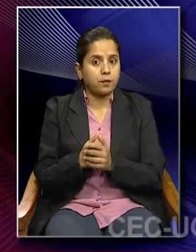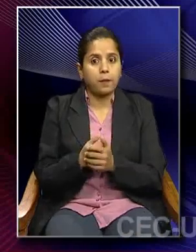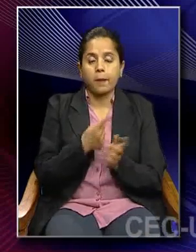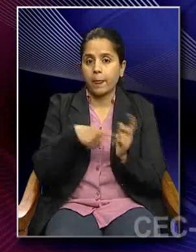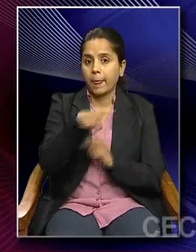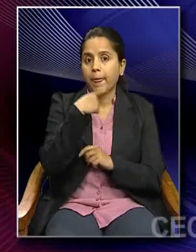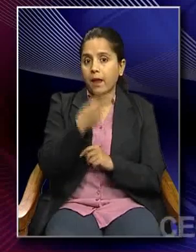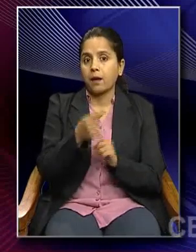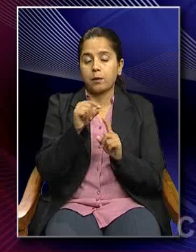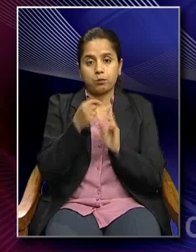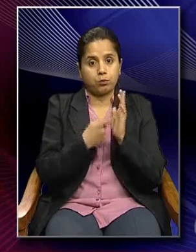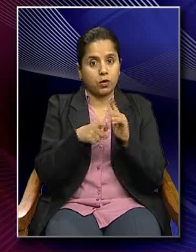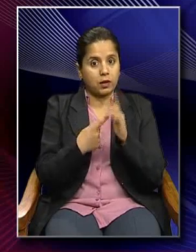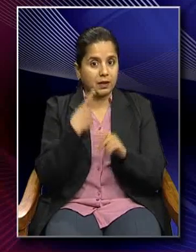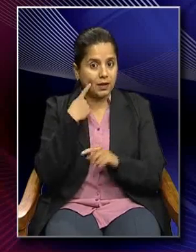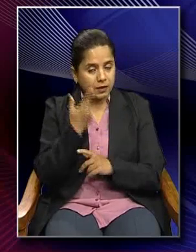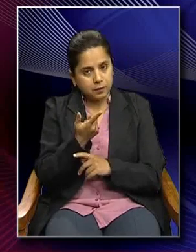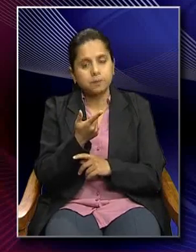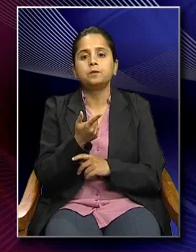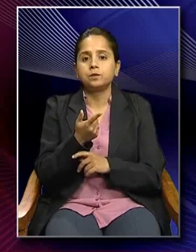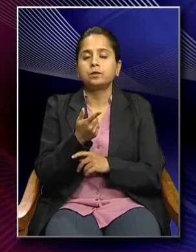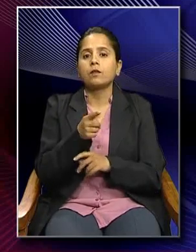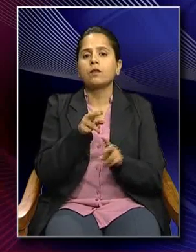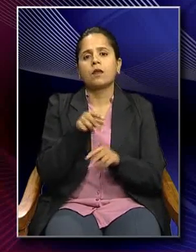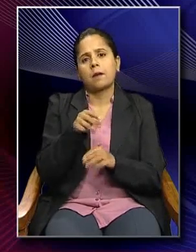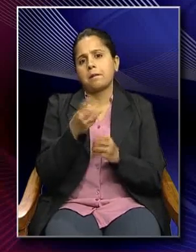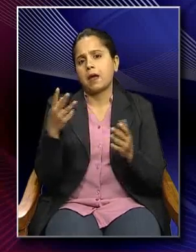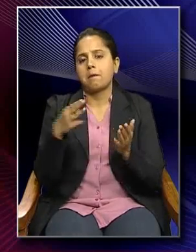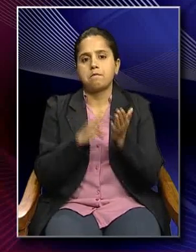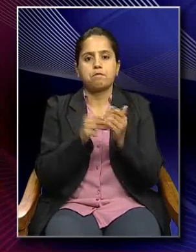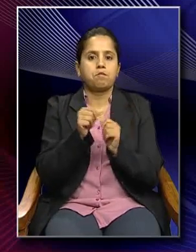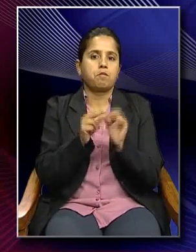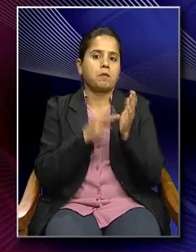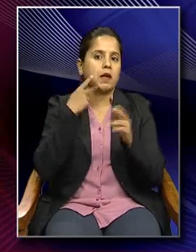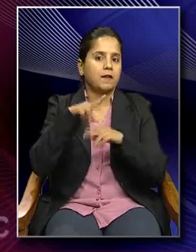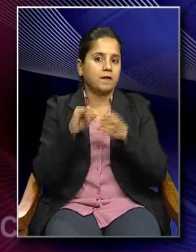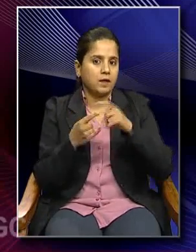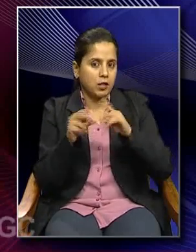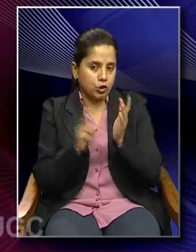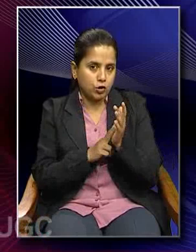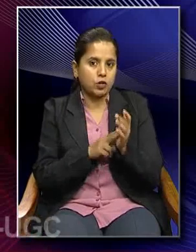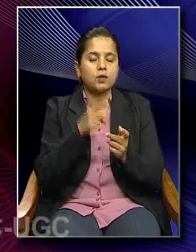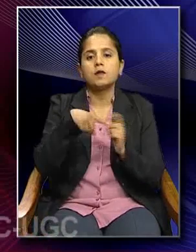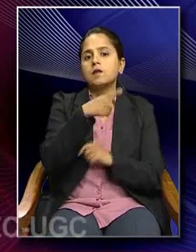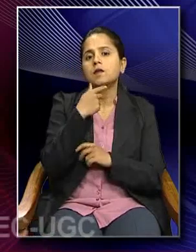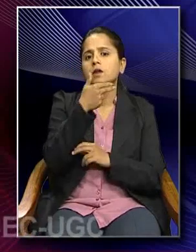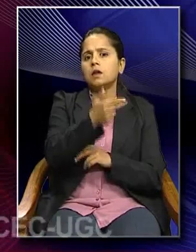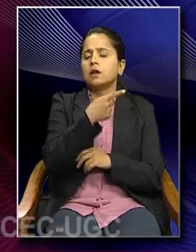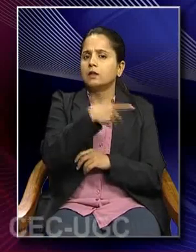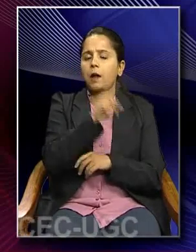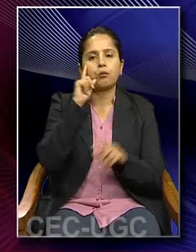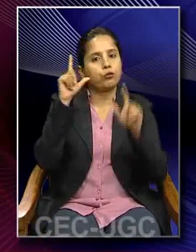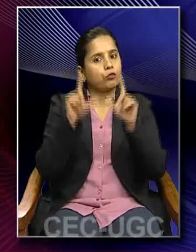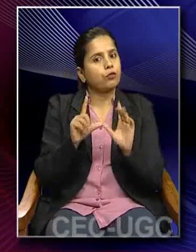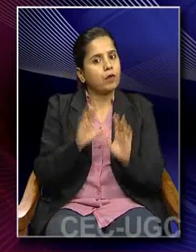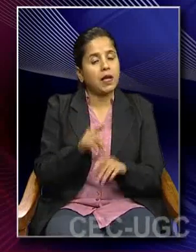that aspect, that if there is a manifestation, this manifestation itself proves that there